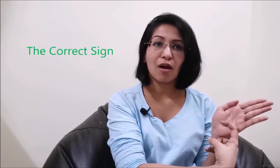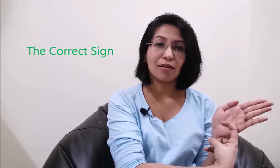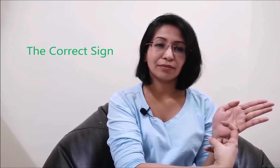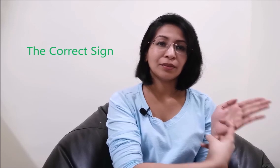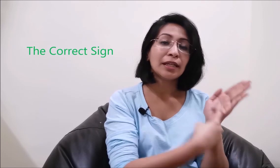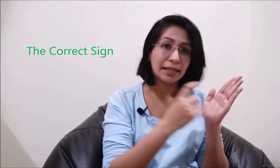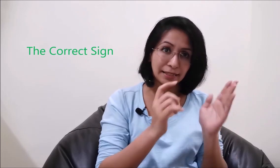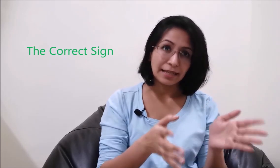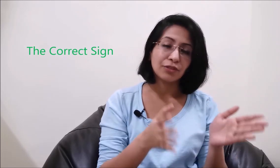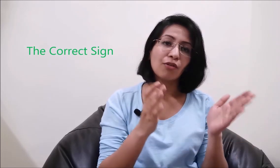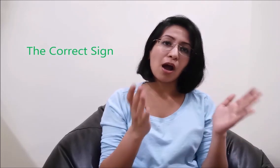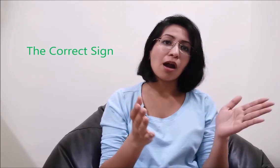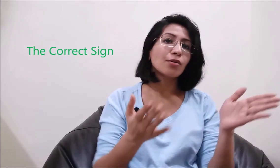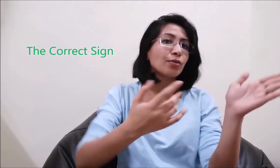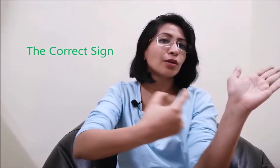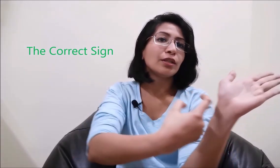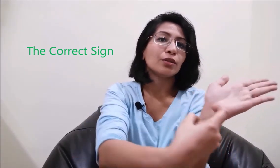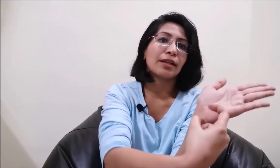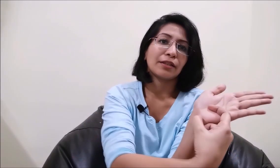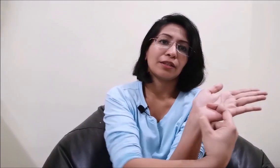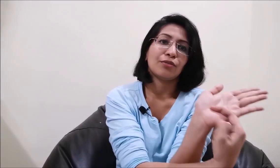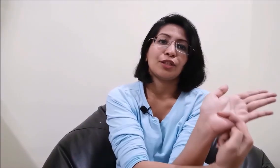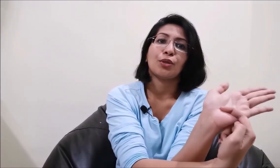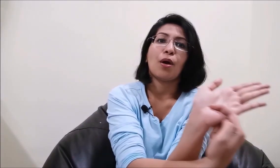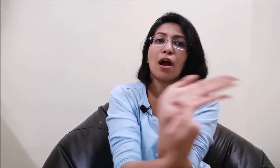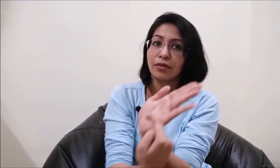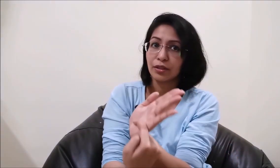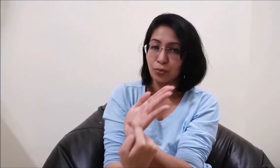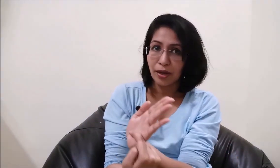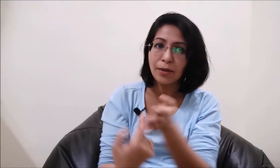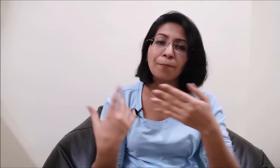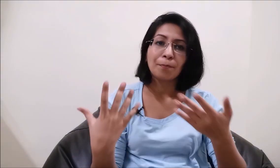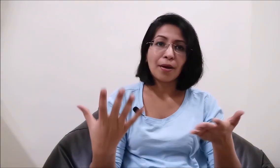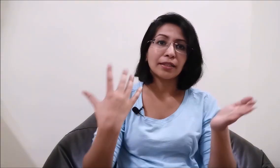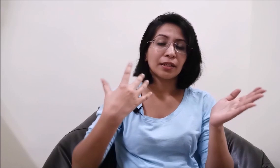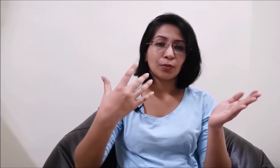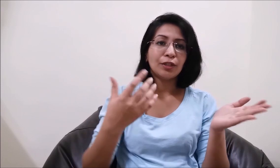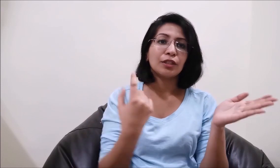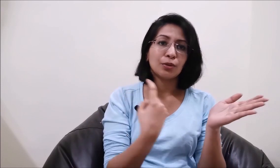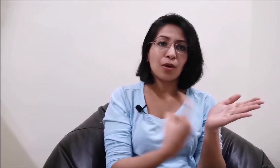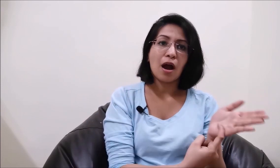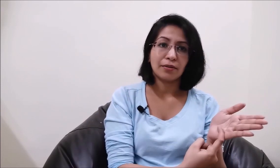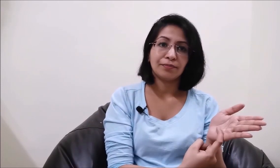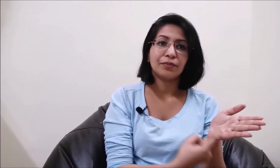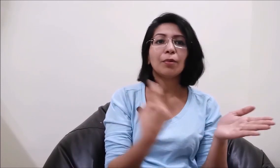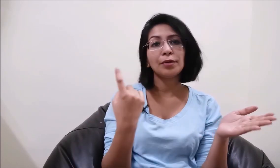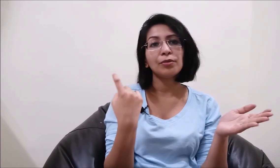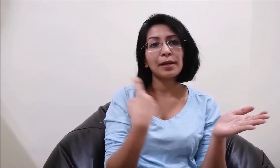R. Yes, for R, we don't need to like literally show R this way, but we just do R. The moment we place